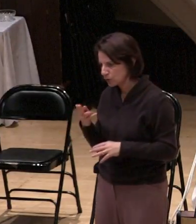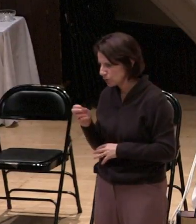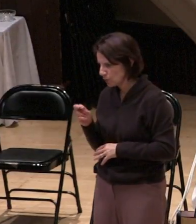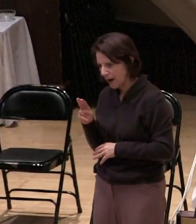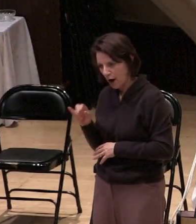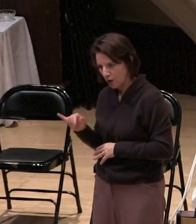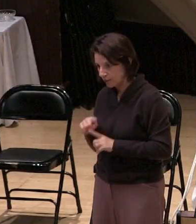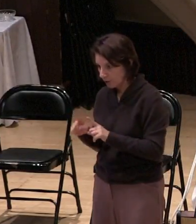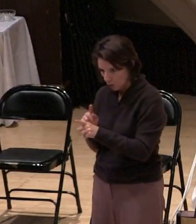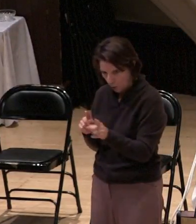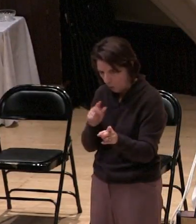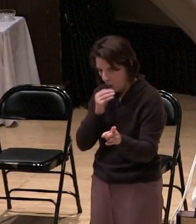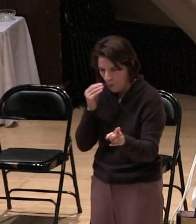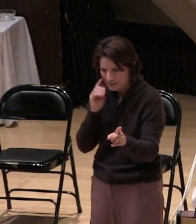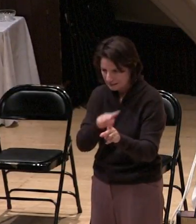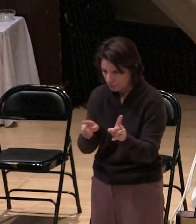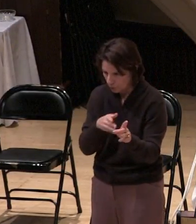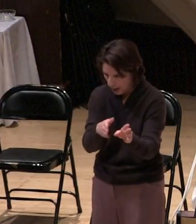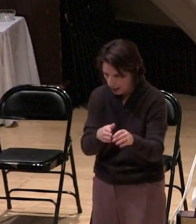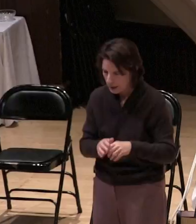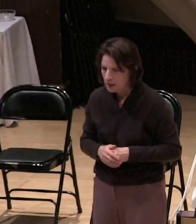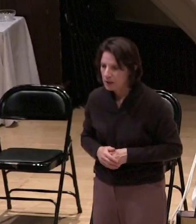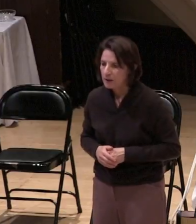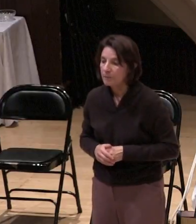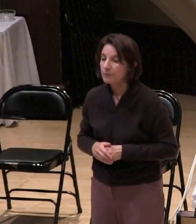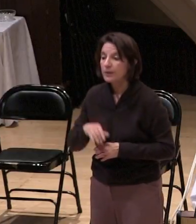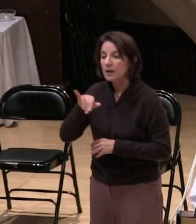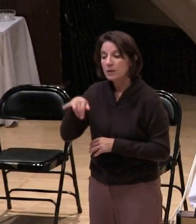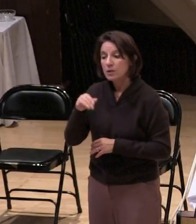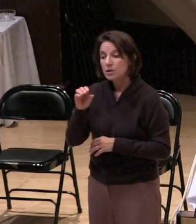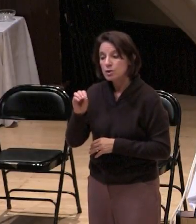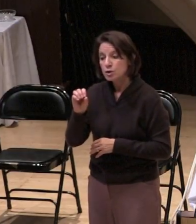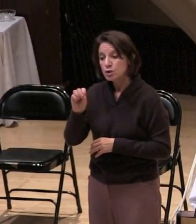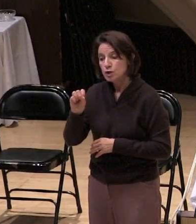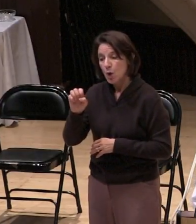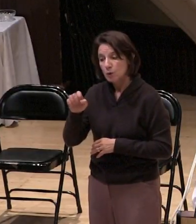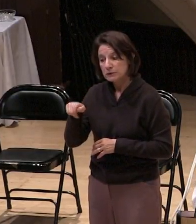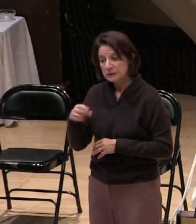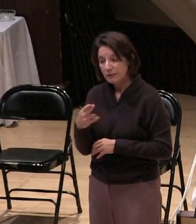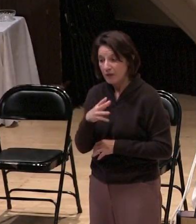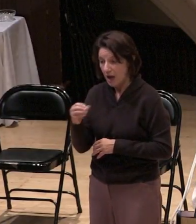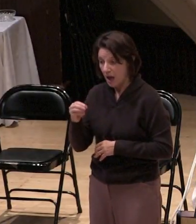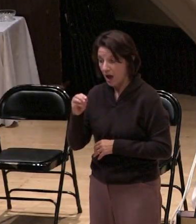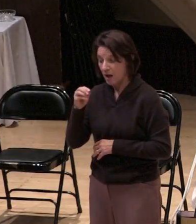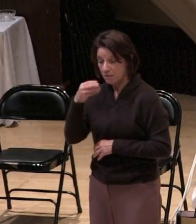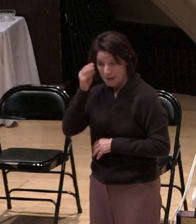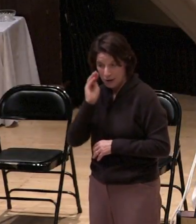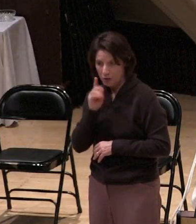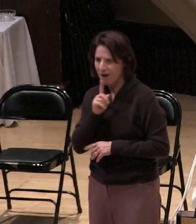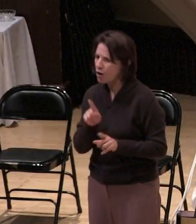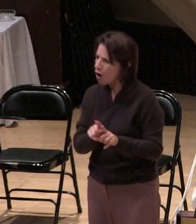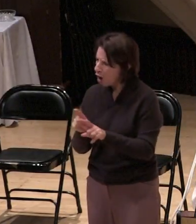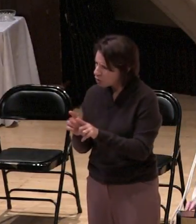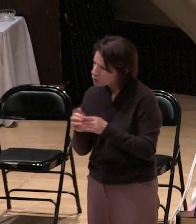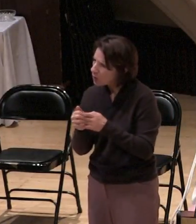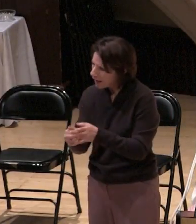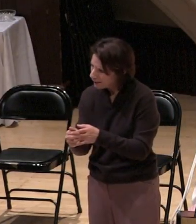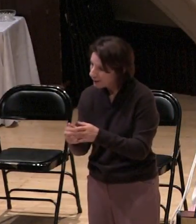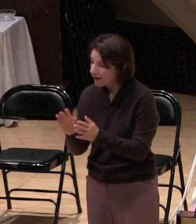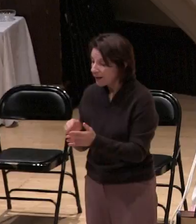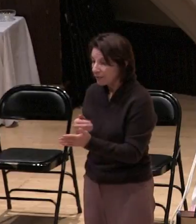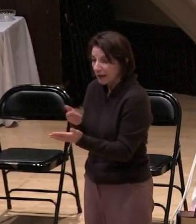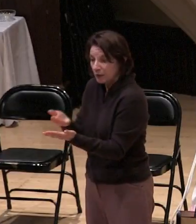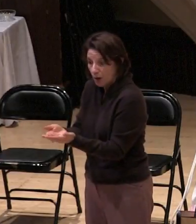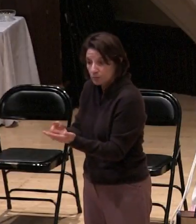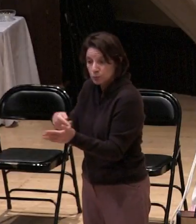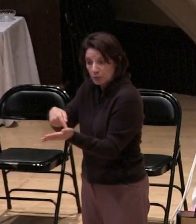different route home. Joseph and Mary are also led. They come to Bethlehem to pay their taxes,